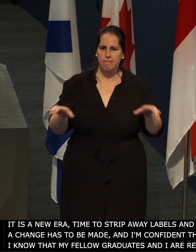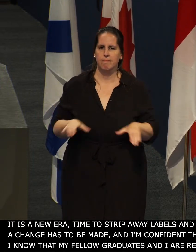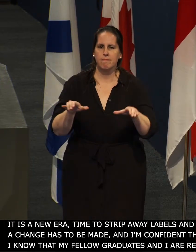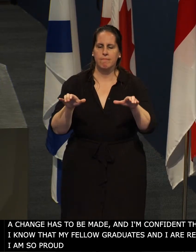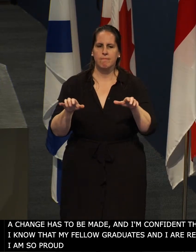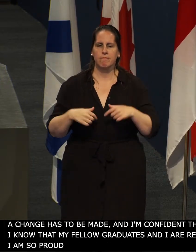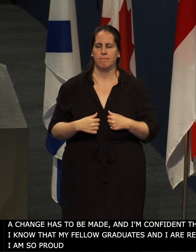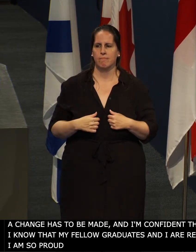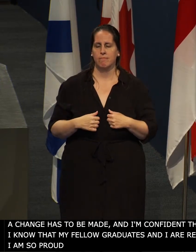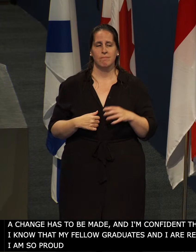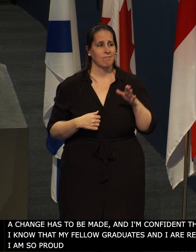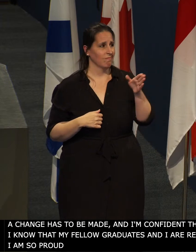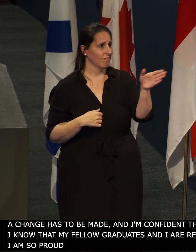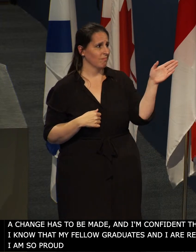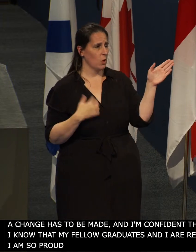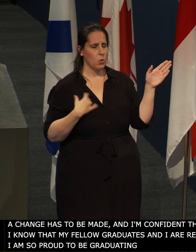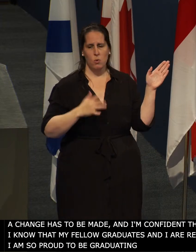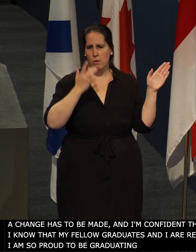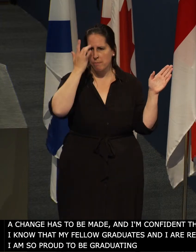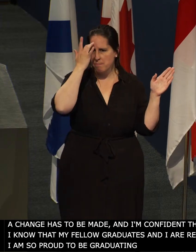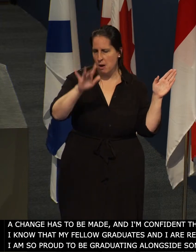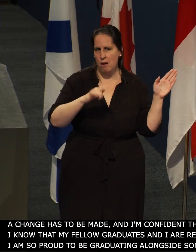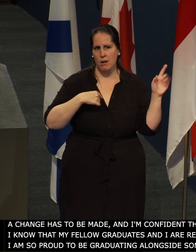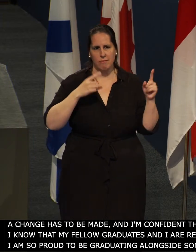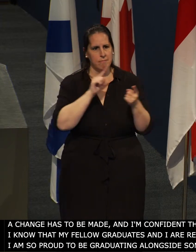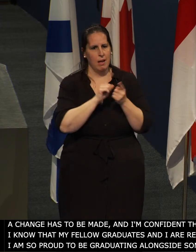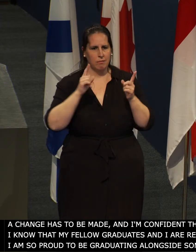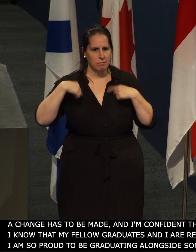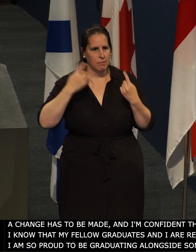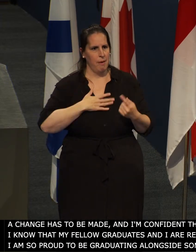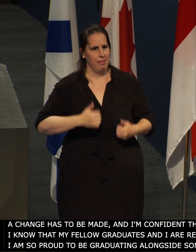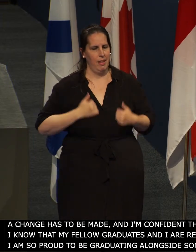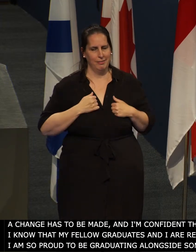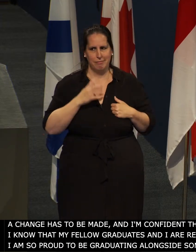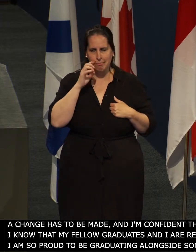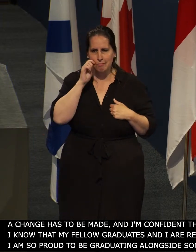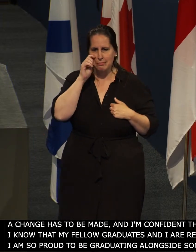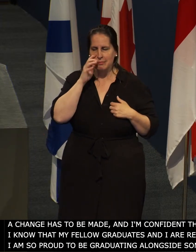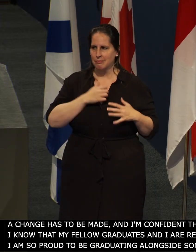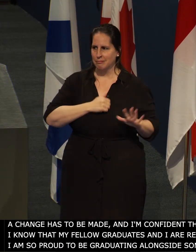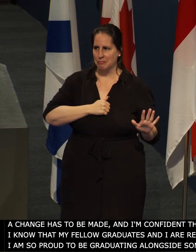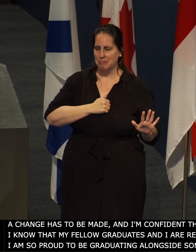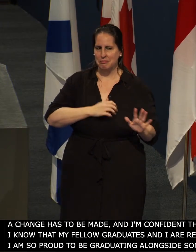proud to be graduating alongside some of the brightest people that I have ever met. I'm sorry.